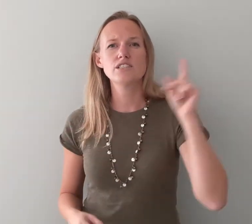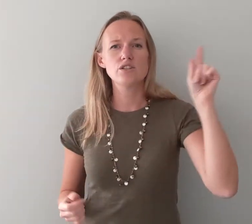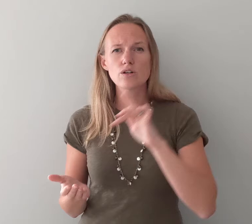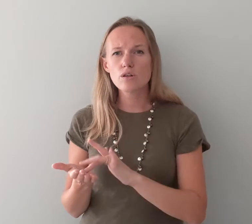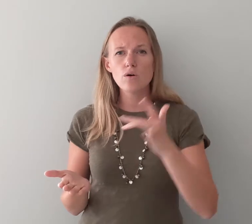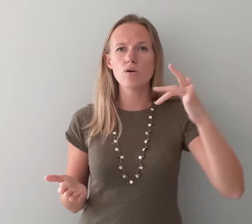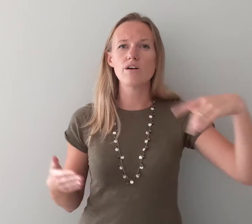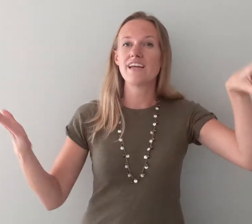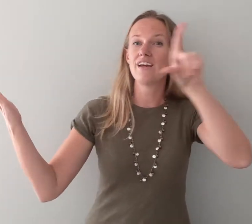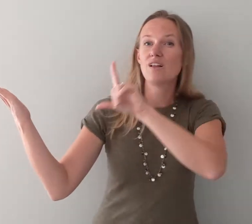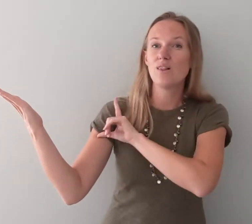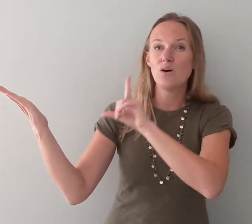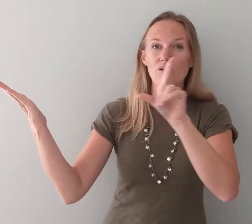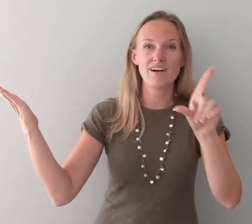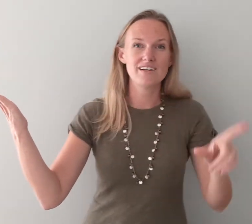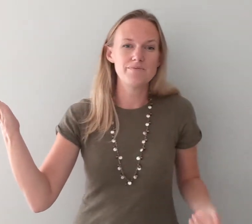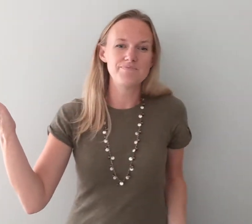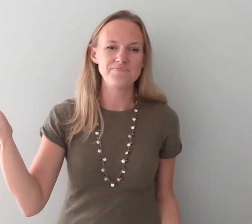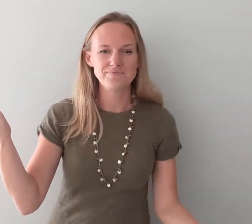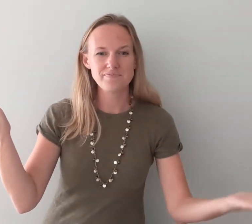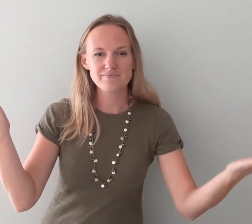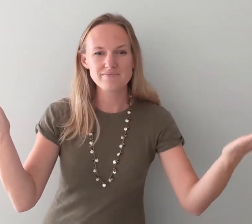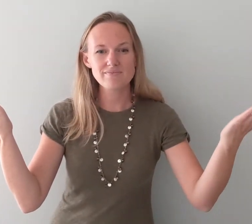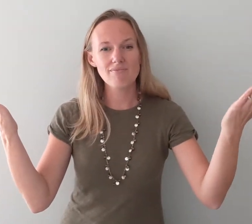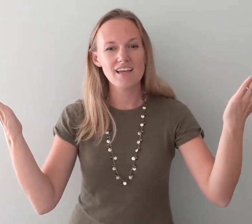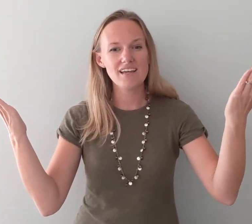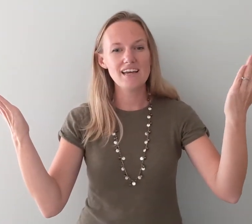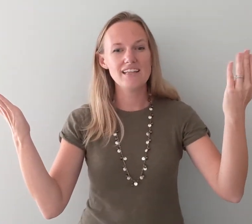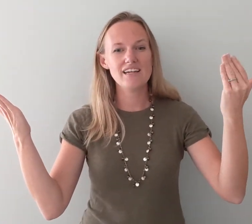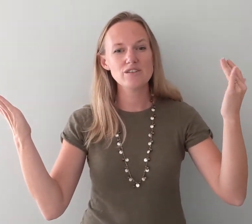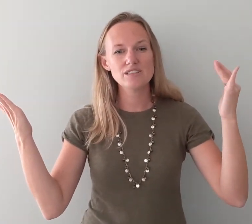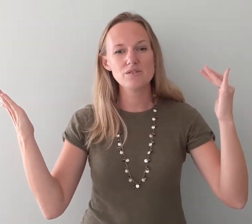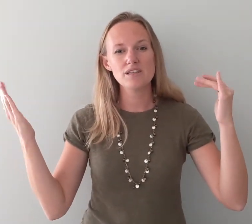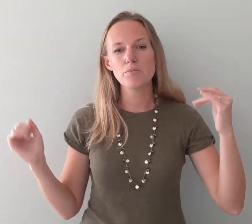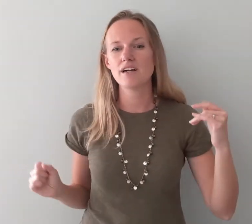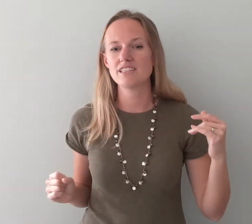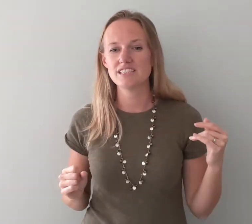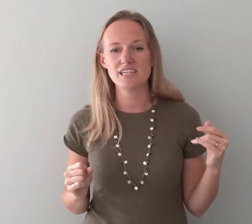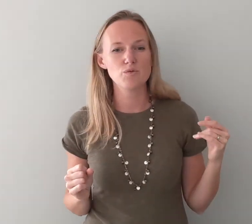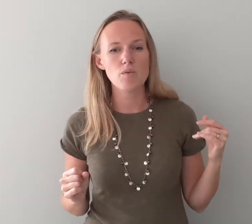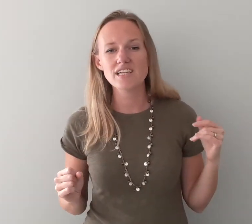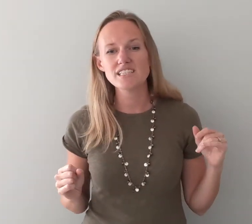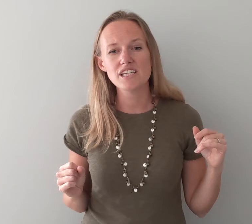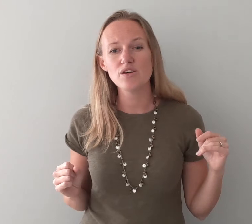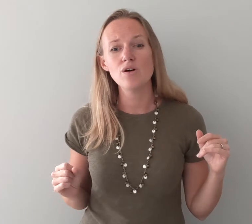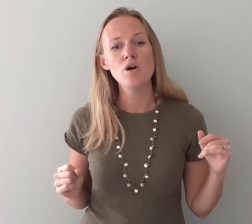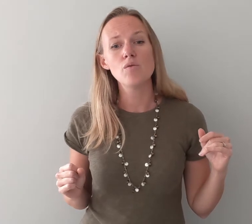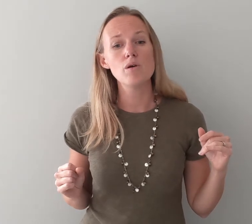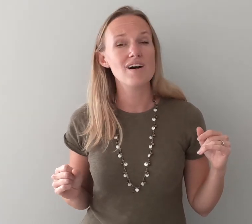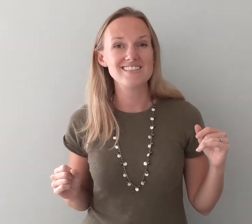us your glory, Lord. Okay, and then it goes into a little part that just says, we want to see you, we want to